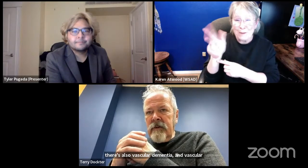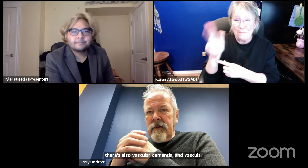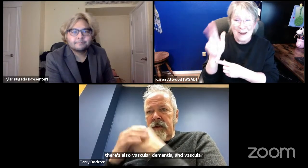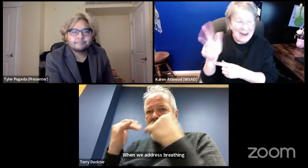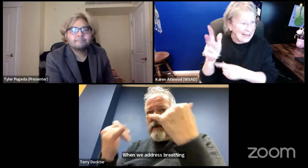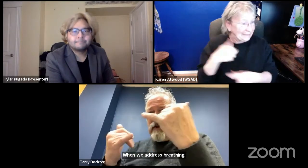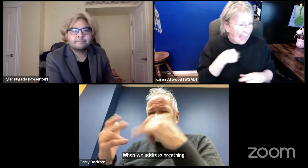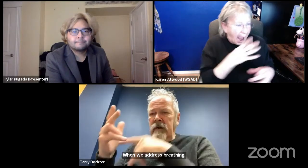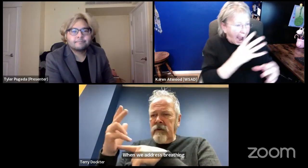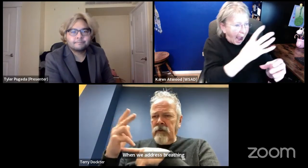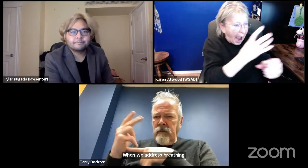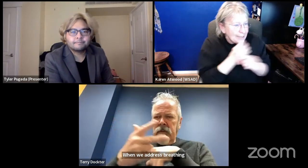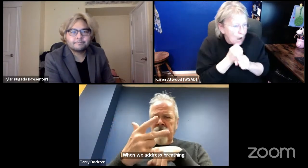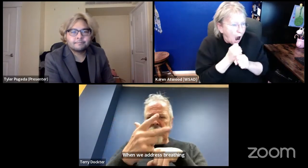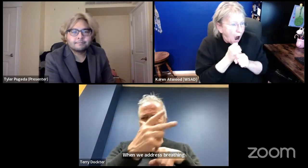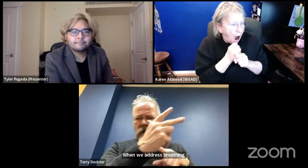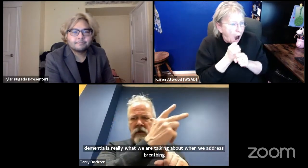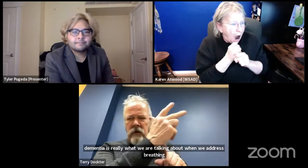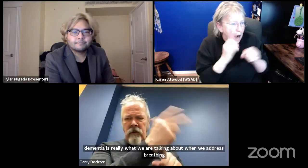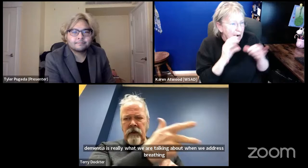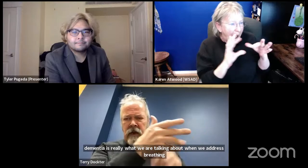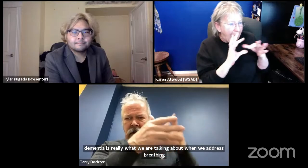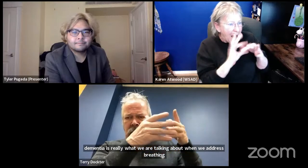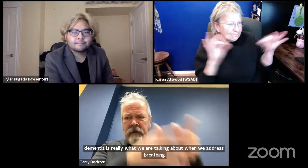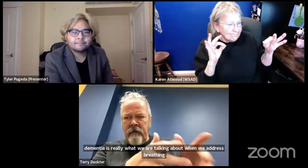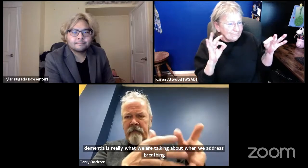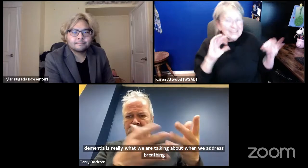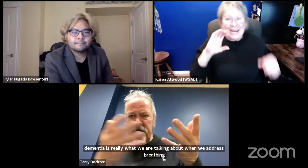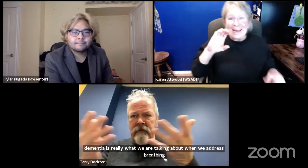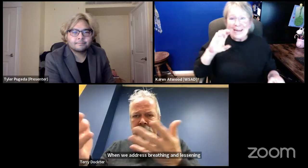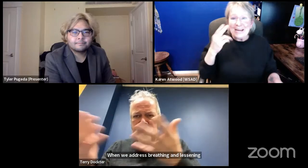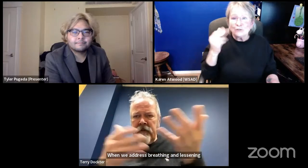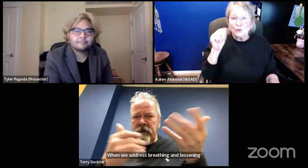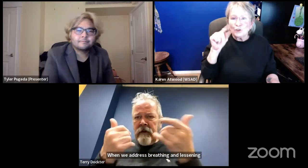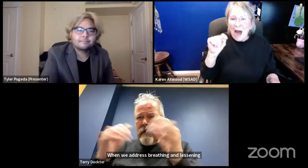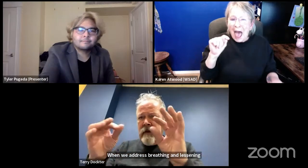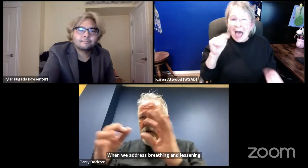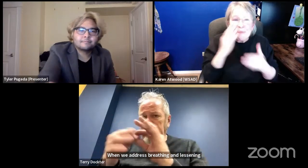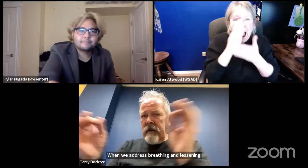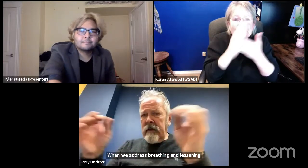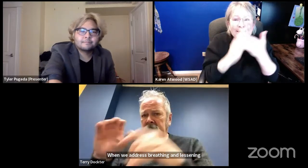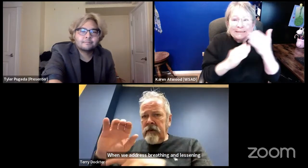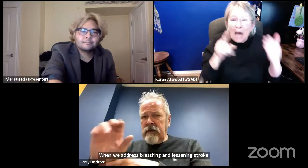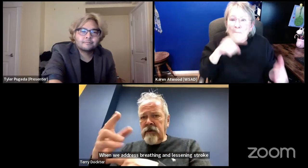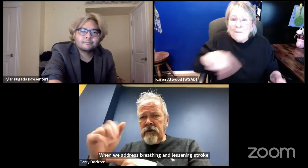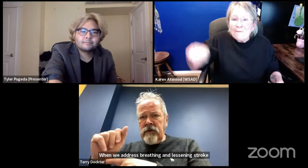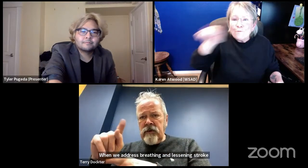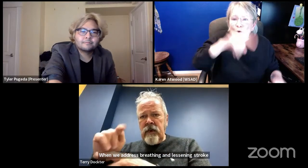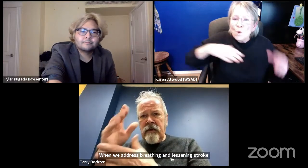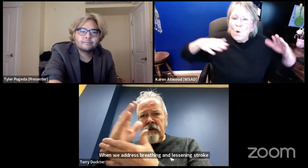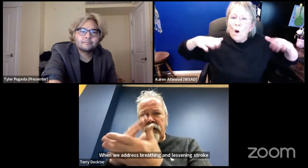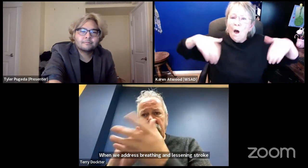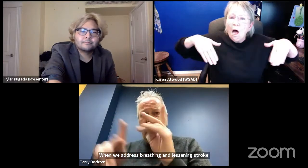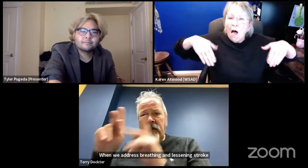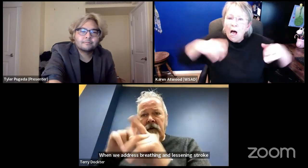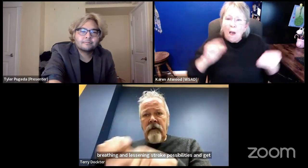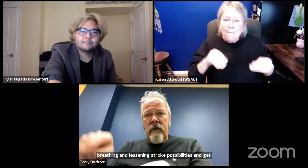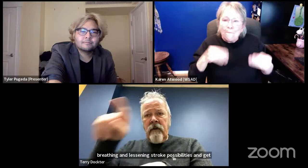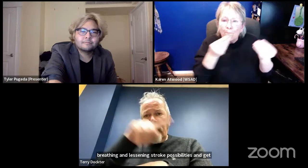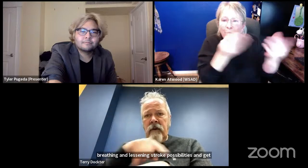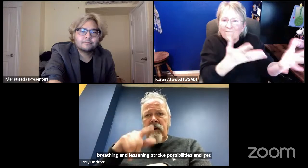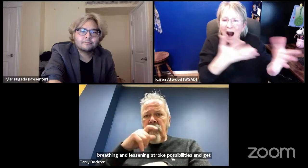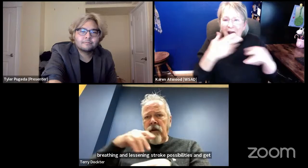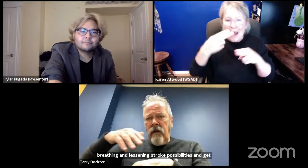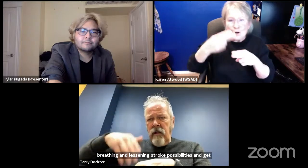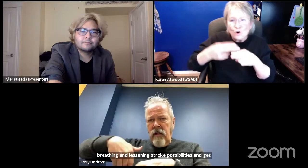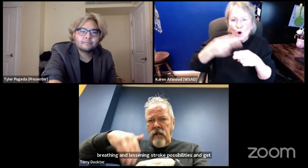time. We only have about 3 minutes left. And I just got a message in chat that apparently some of